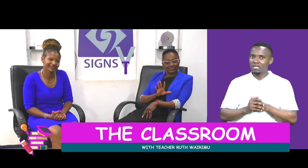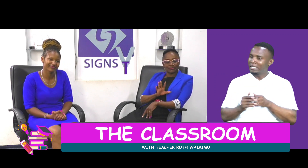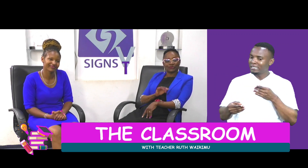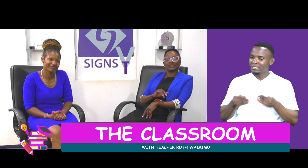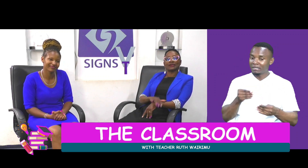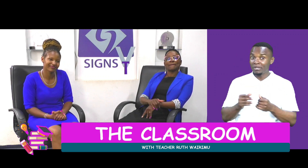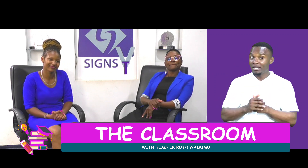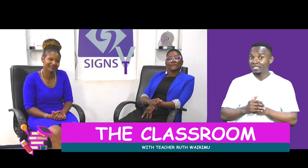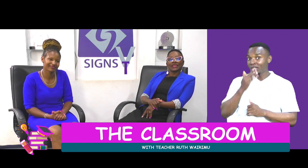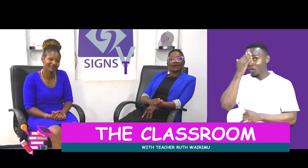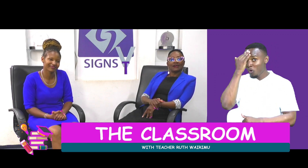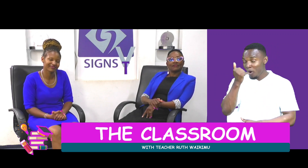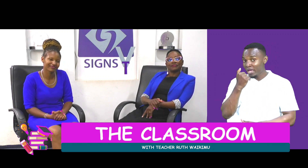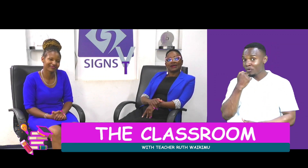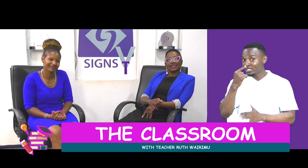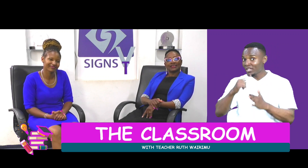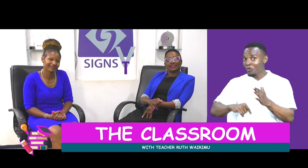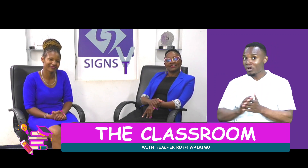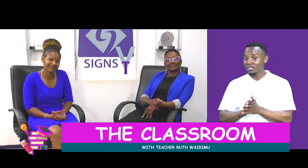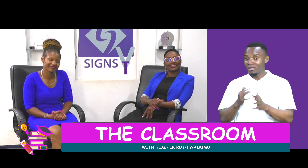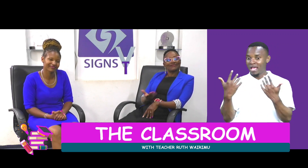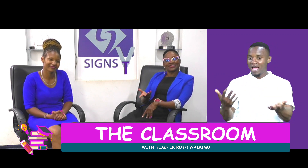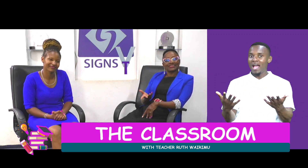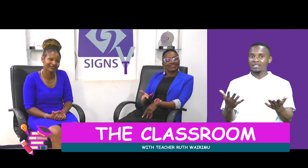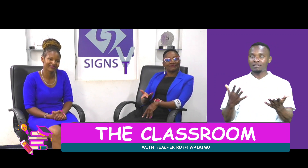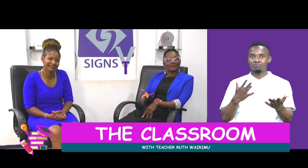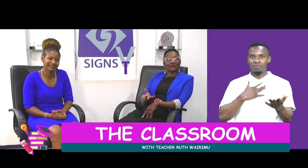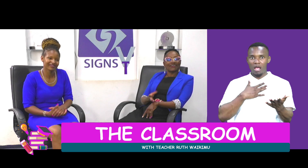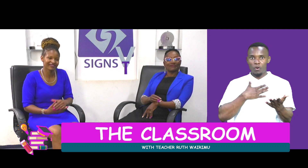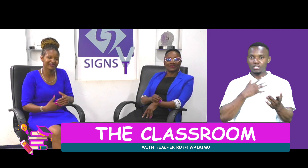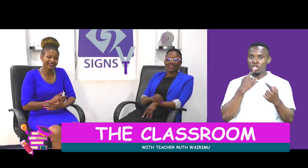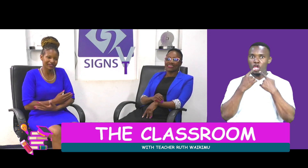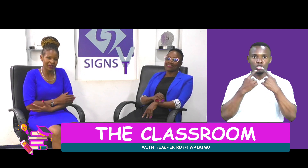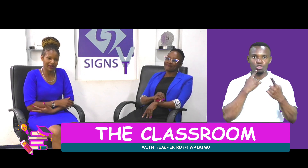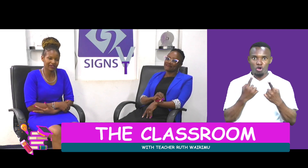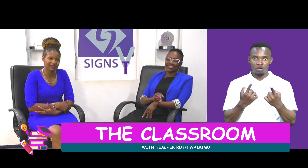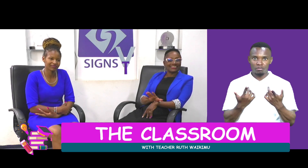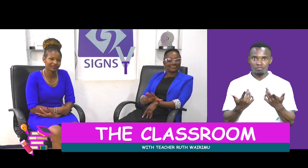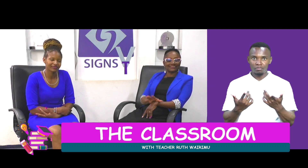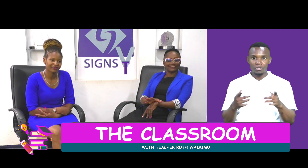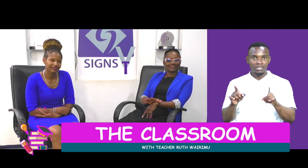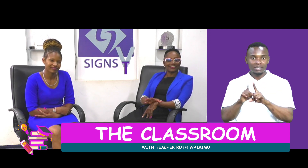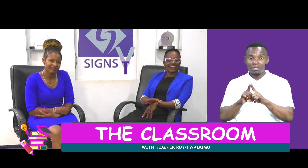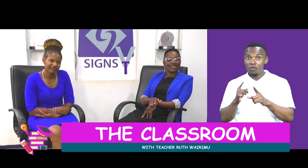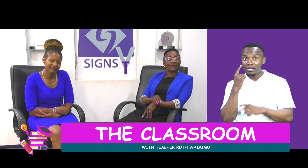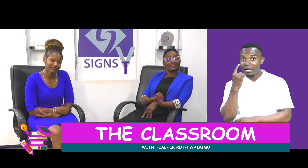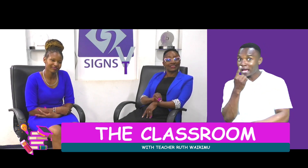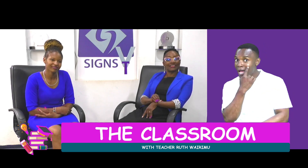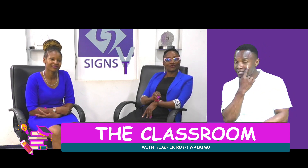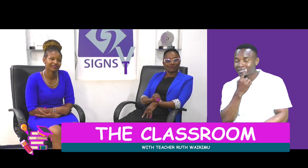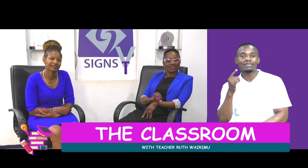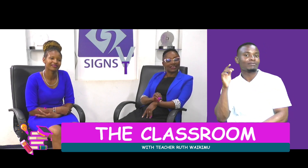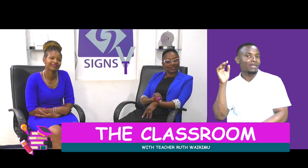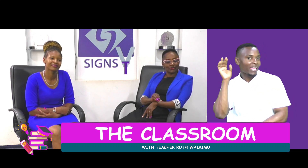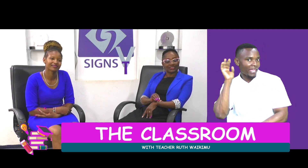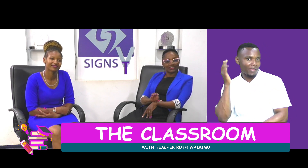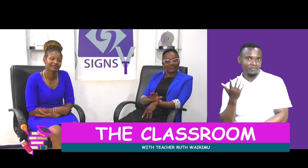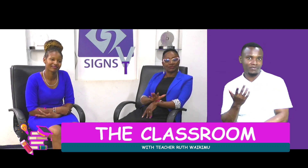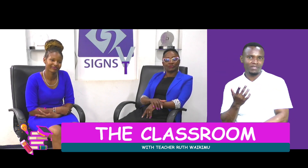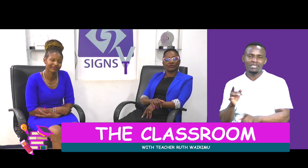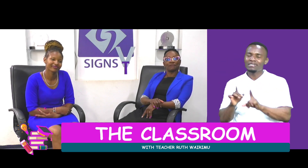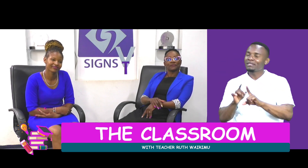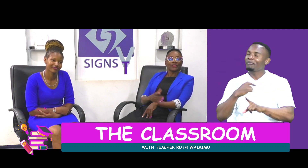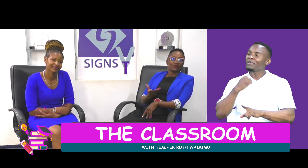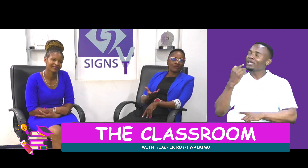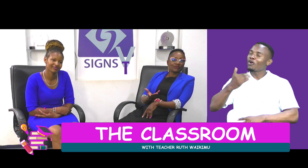are not disabled. My time with the deaf people have been the funniest. I always enjoy being around the